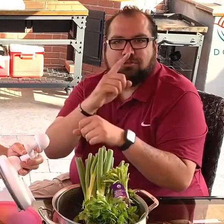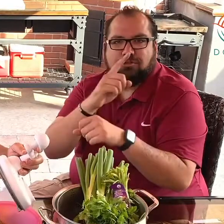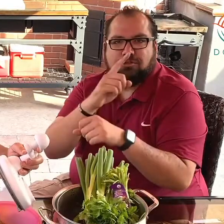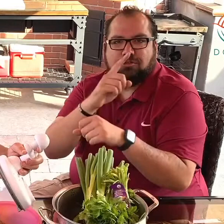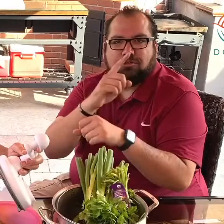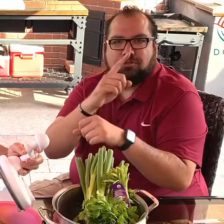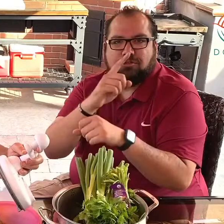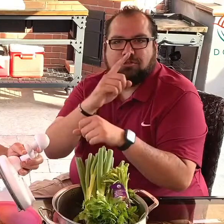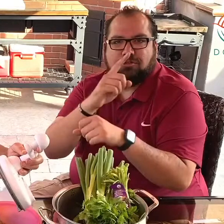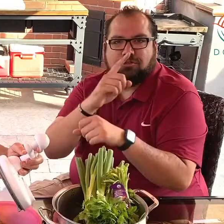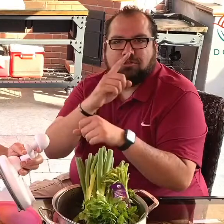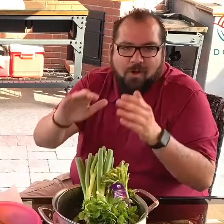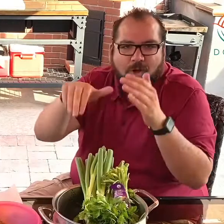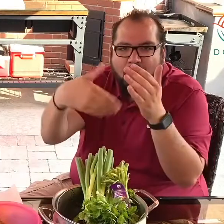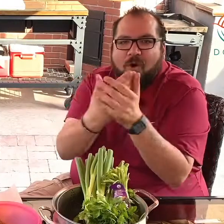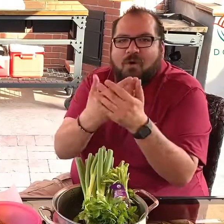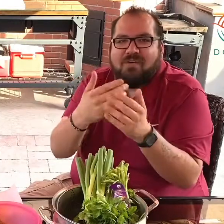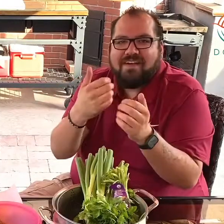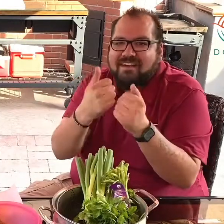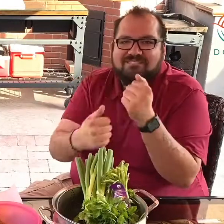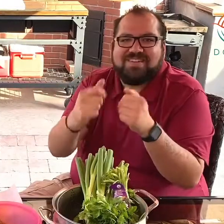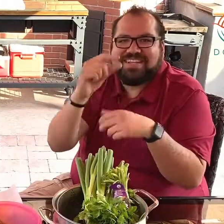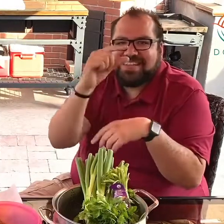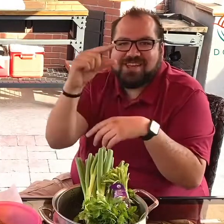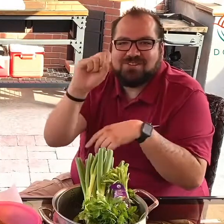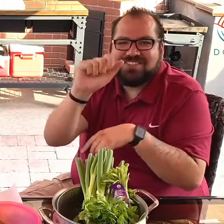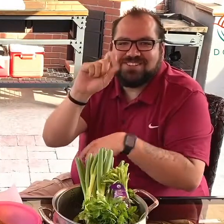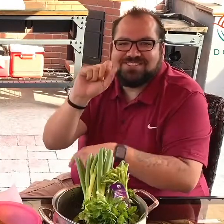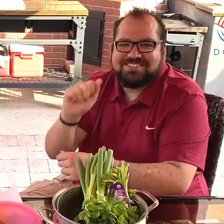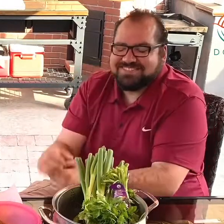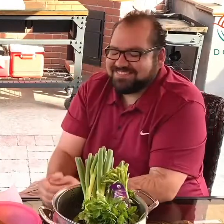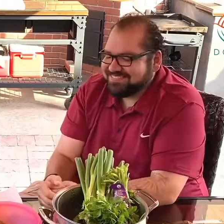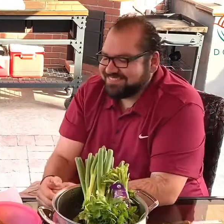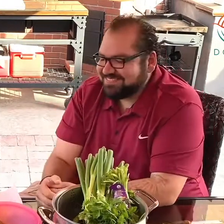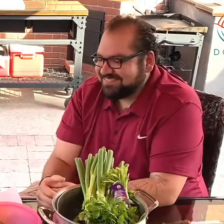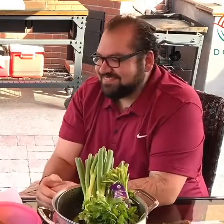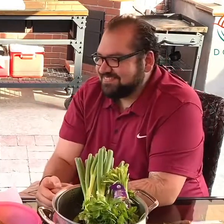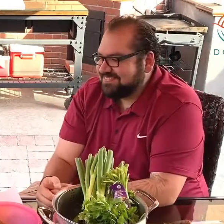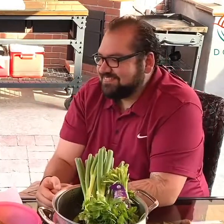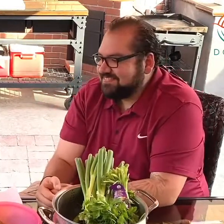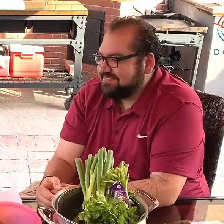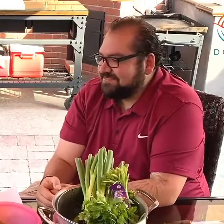Make sure you scrape everything out of the chopper, every bit of salsa out of there.